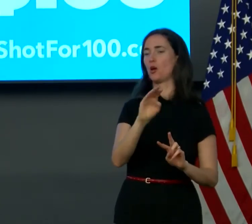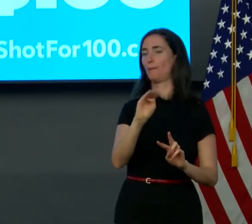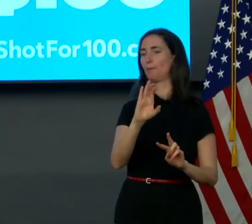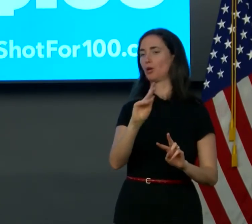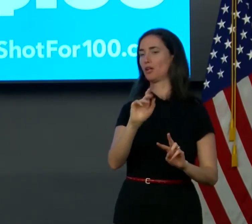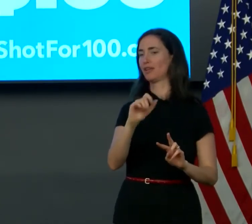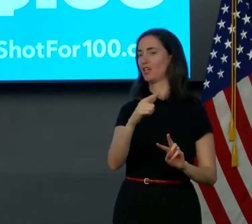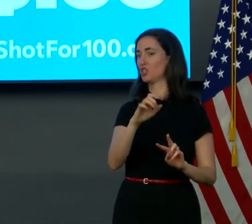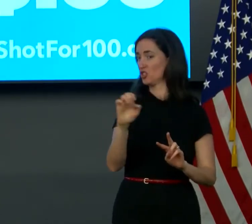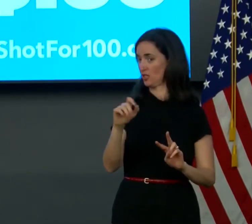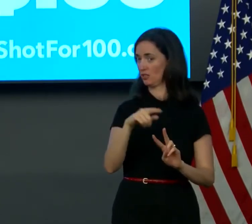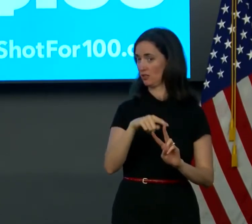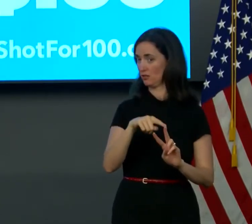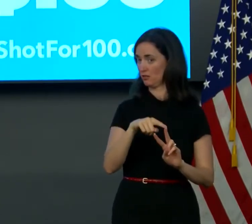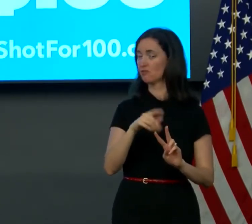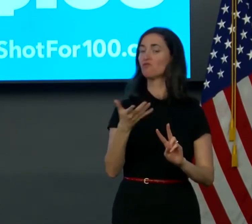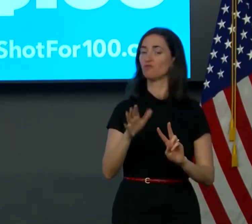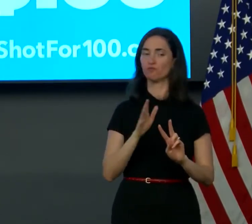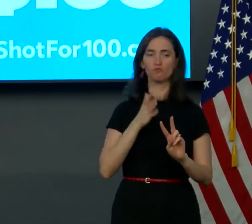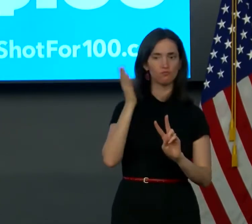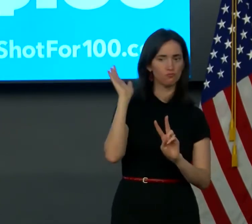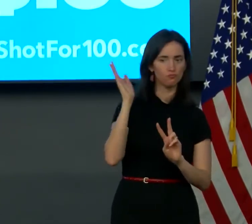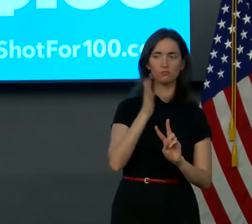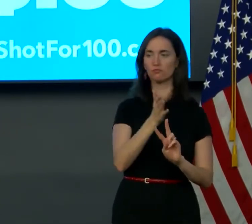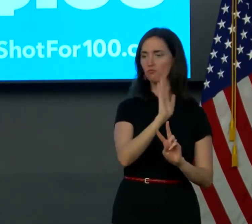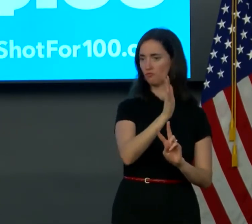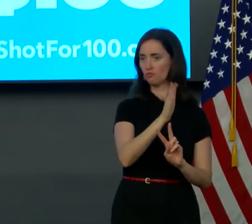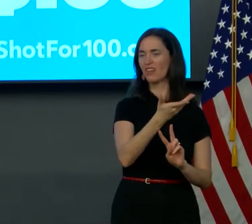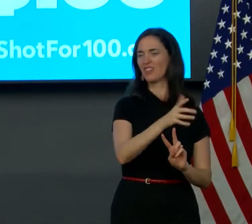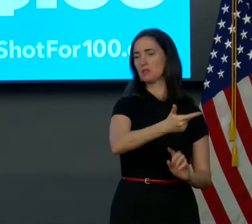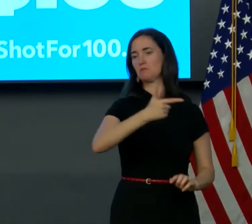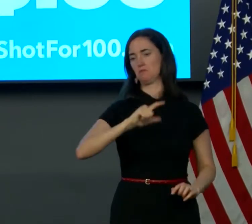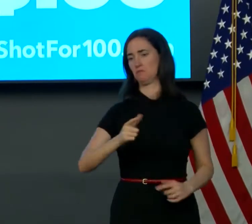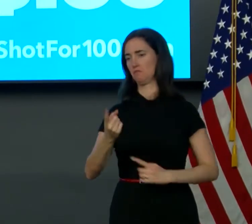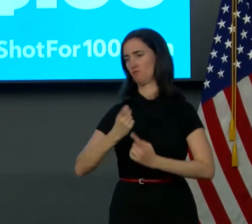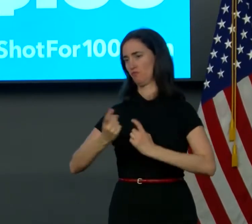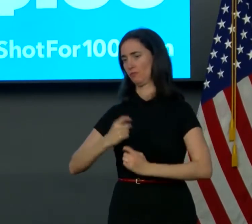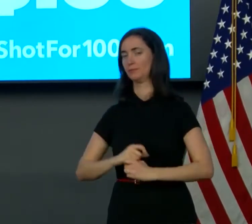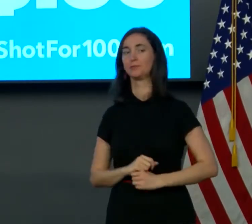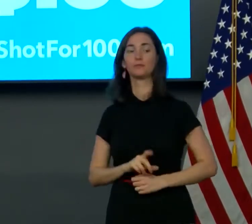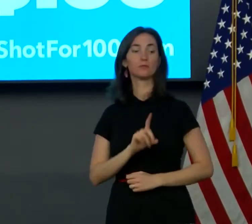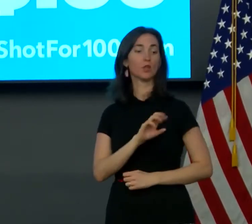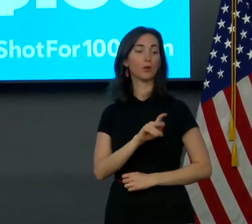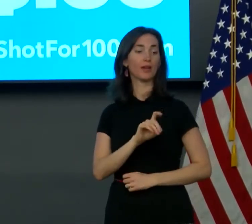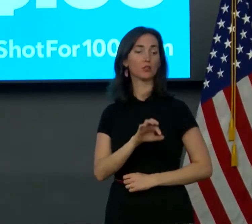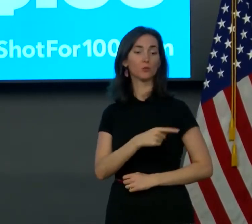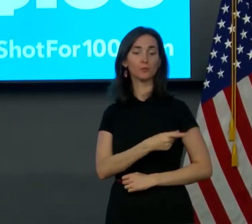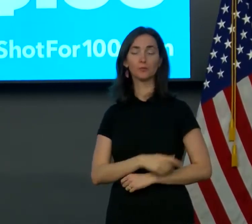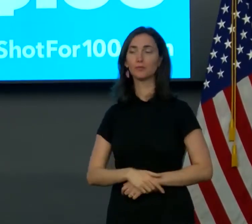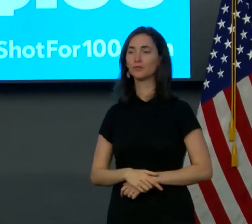I'll come up and wrap up quickly and take your questions. Dr. Kenner?